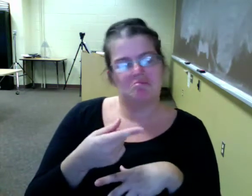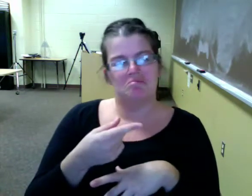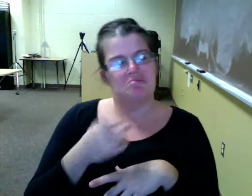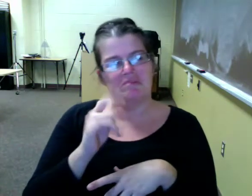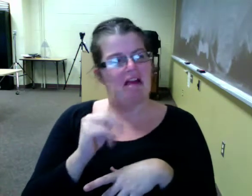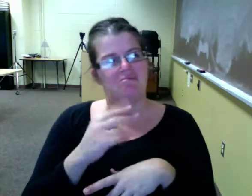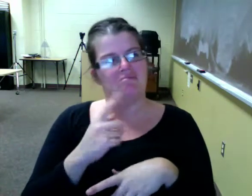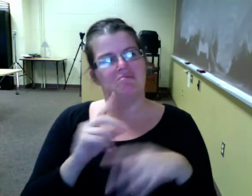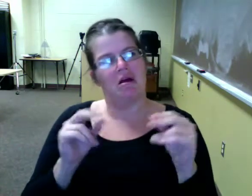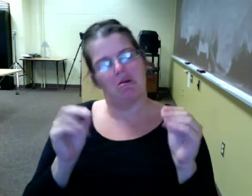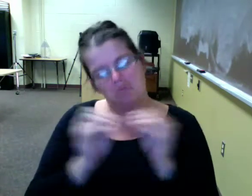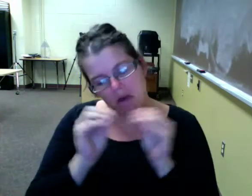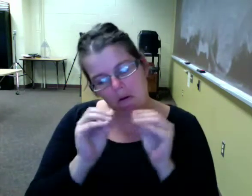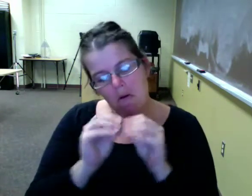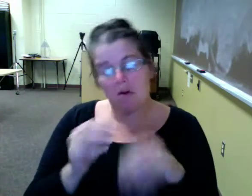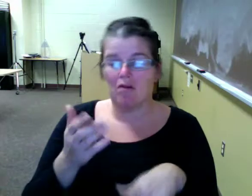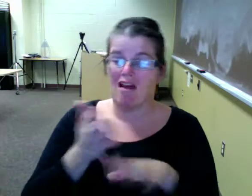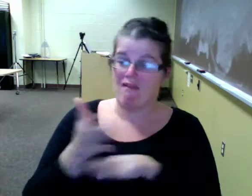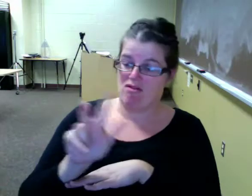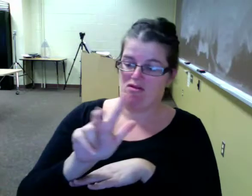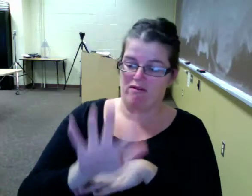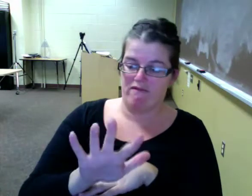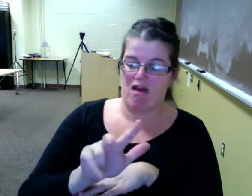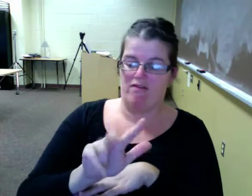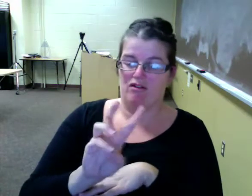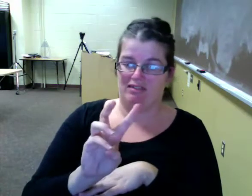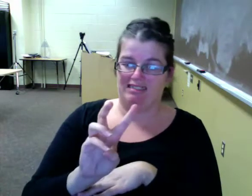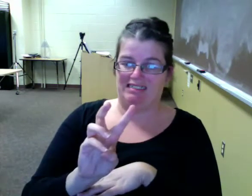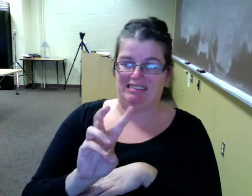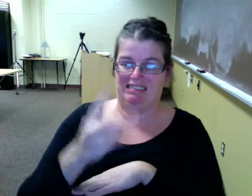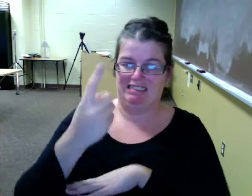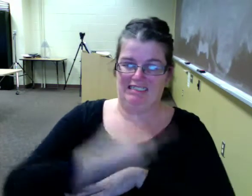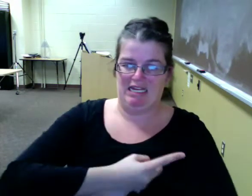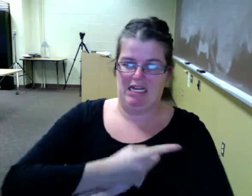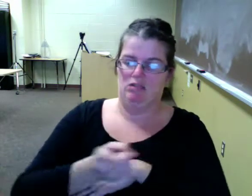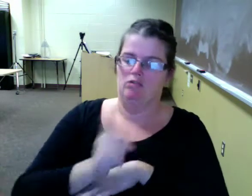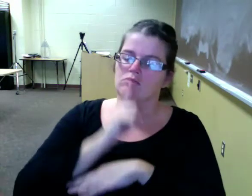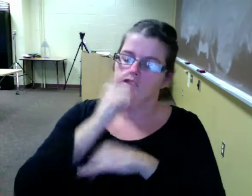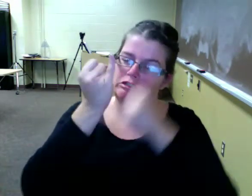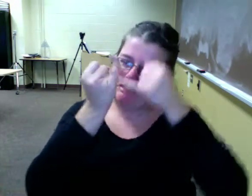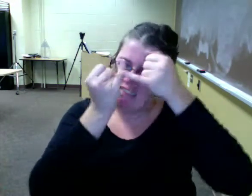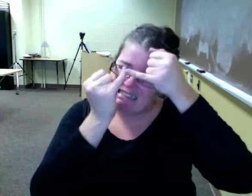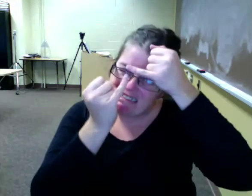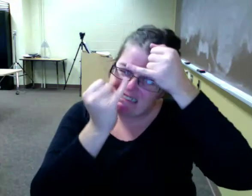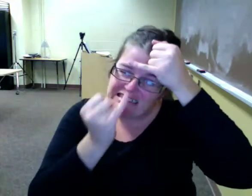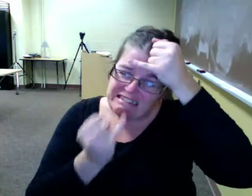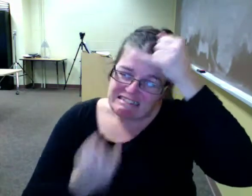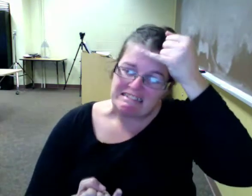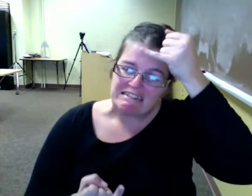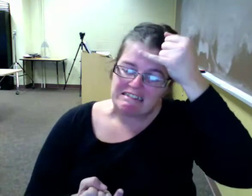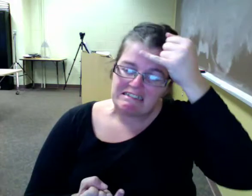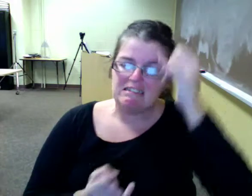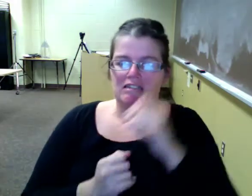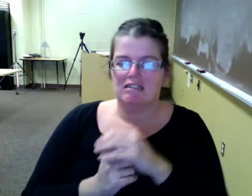35, 36 days, he was really skinny. This was the point in which I thought, I'm going to